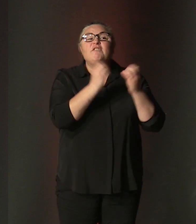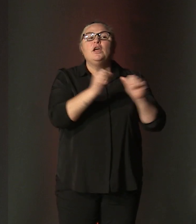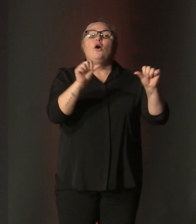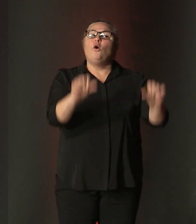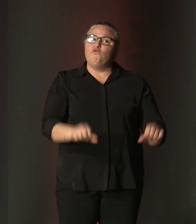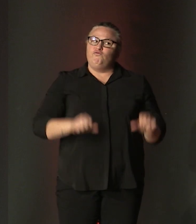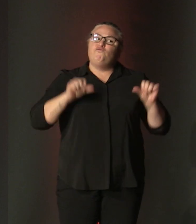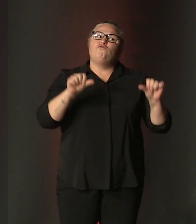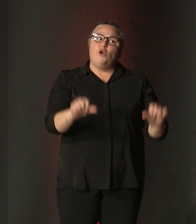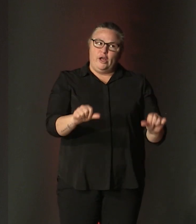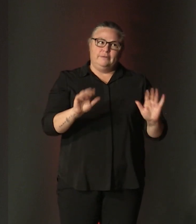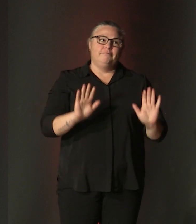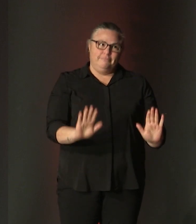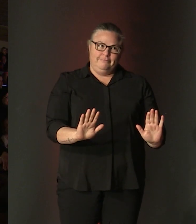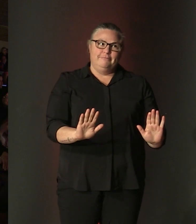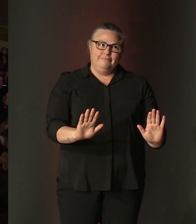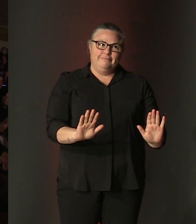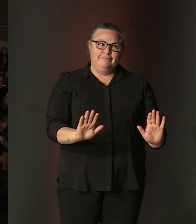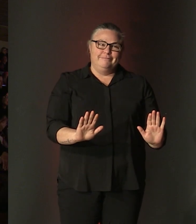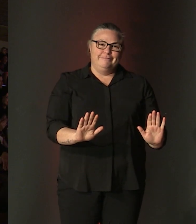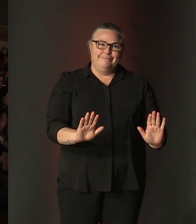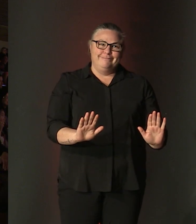everything is all right.